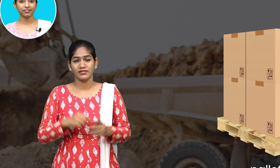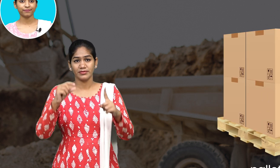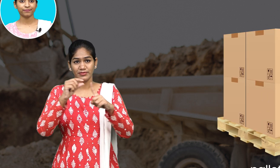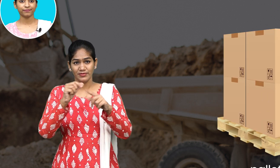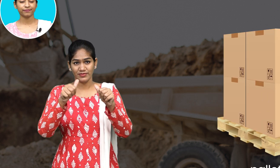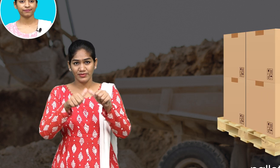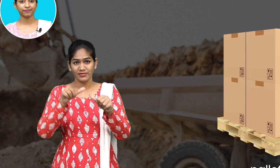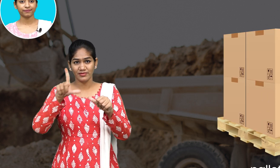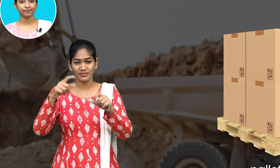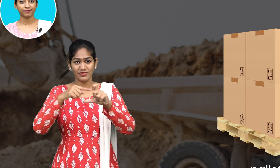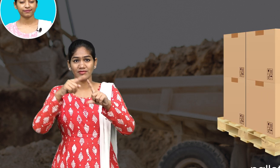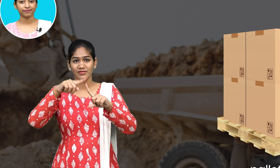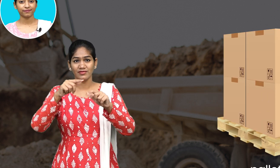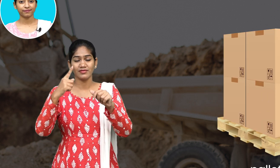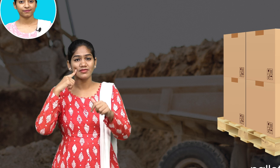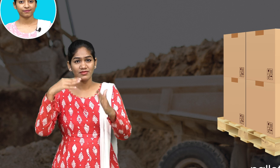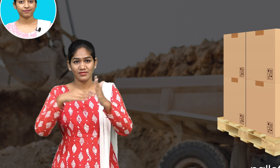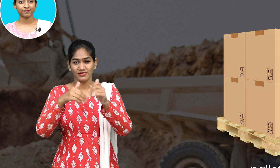palletization,